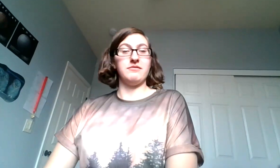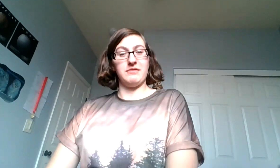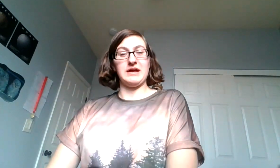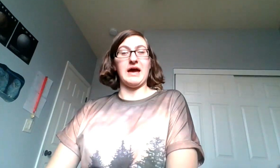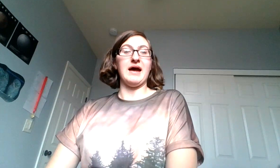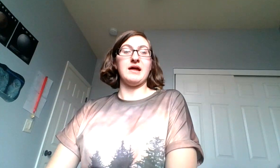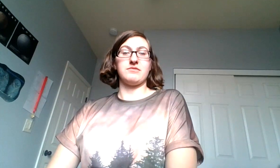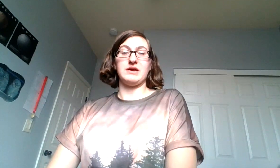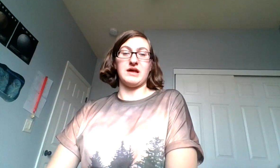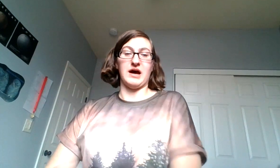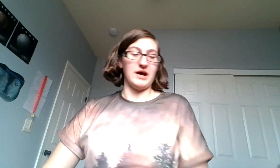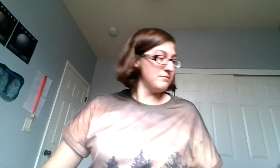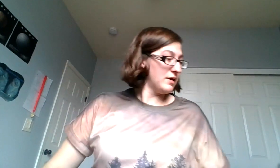I had a great time.